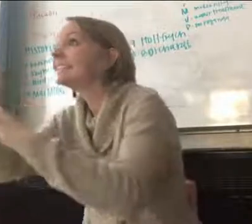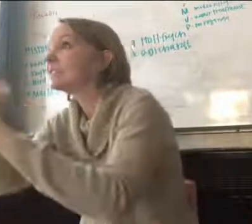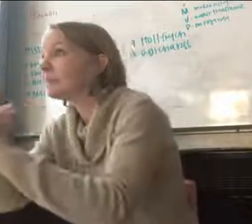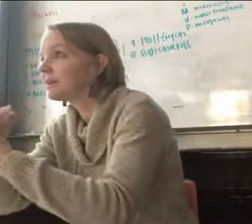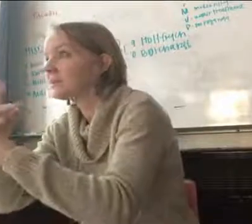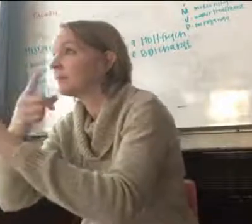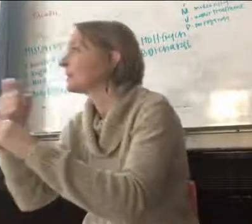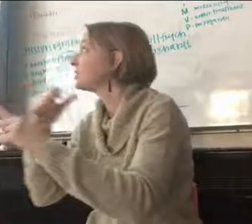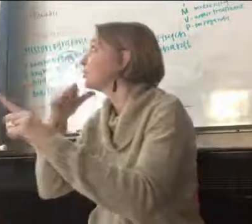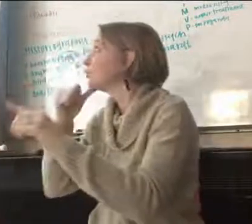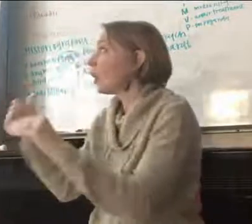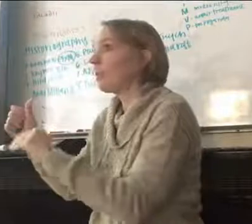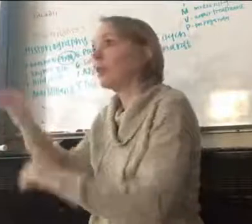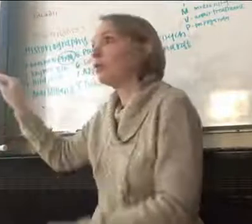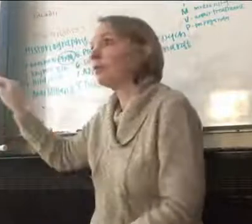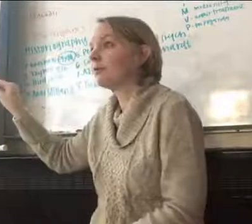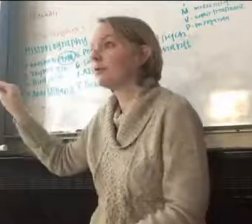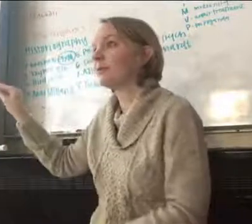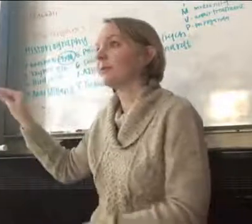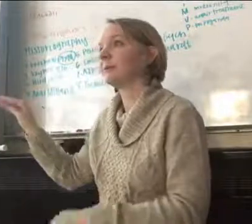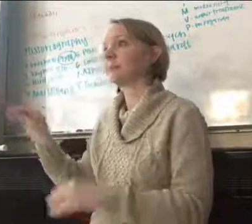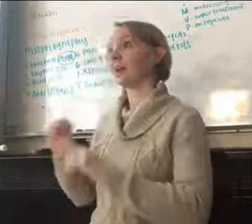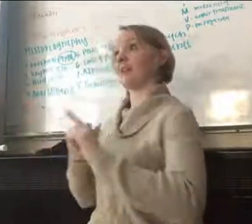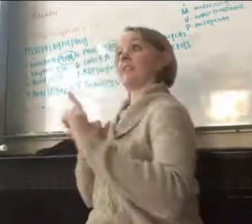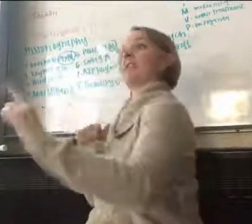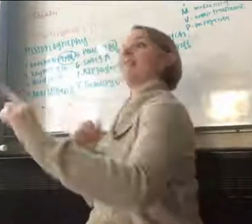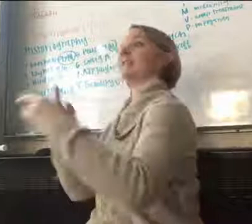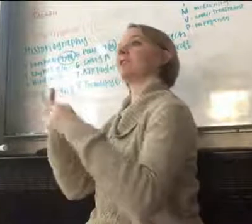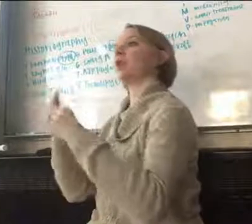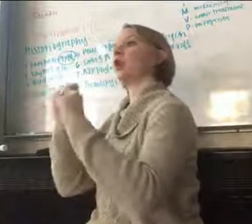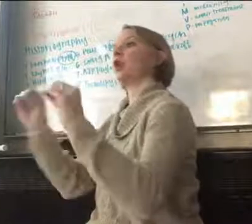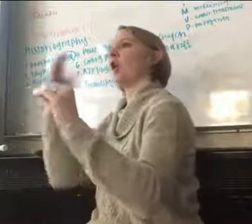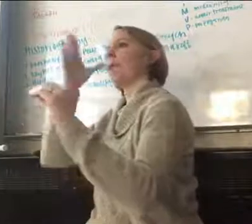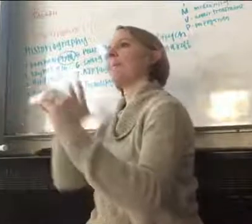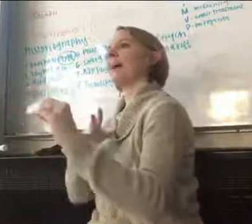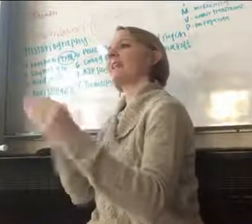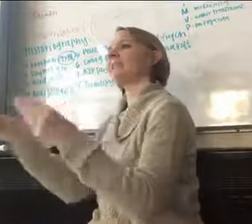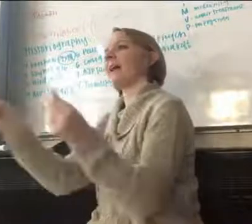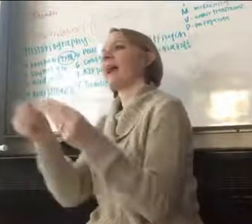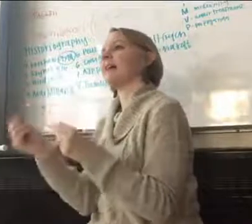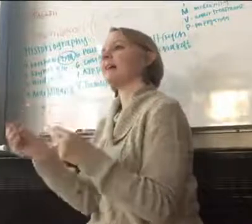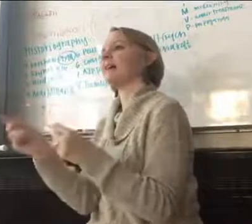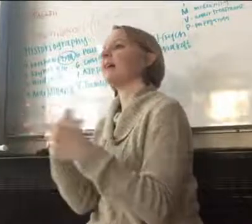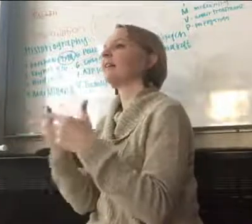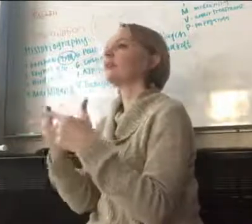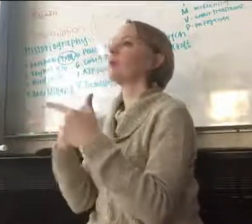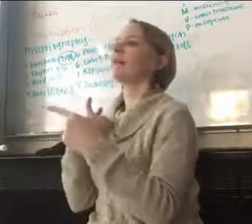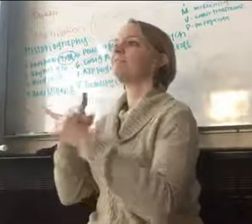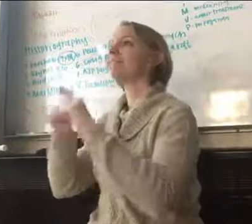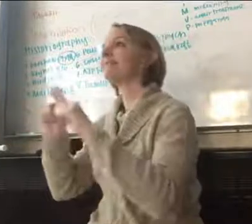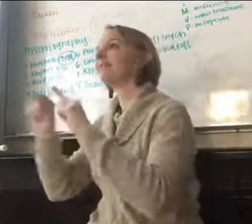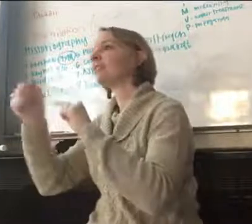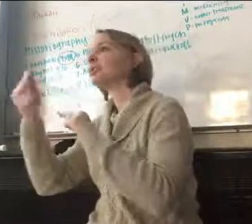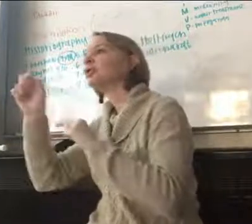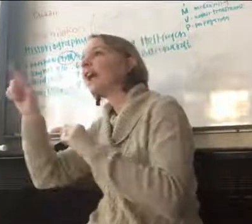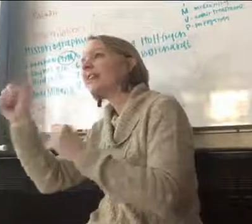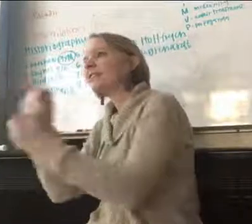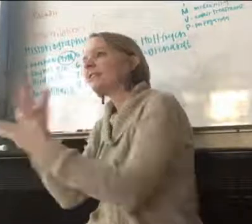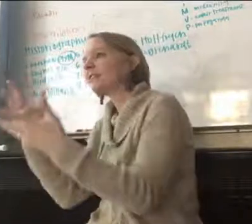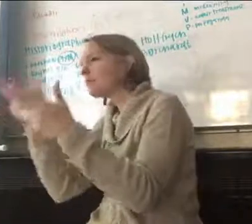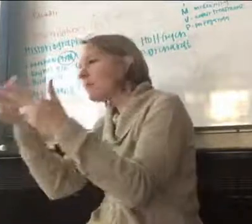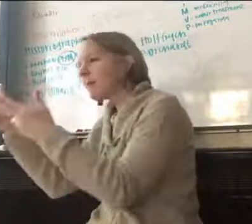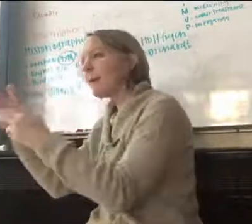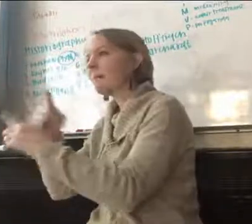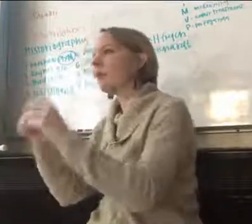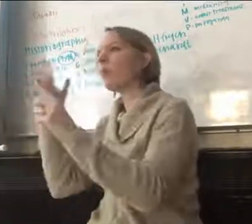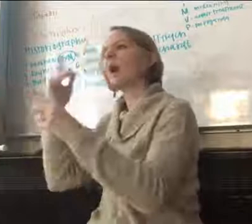move these. And over here on the left is what's known as no man's land. Across that you have mortar shells, artillery shells, things like that going off. Why